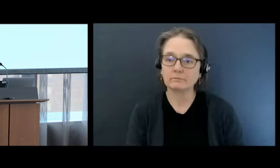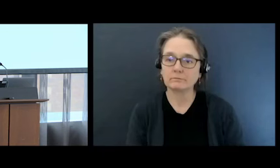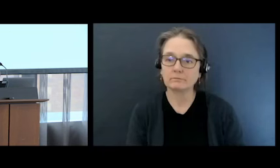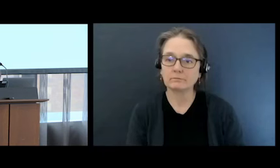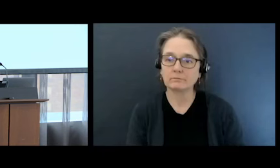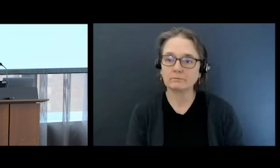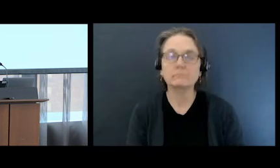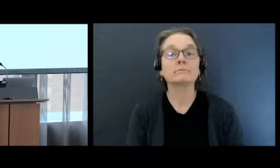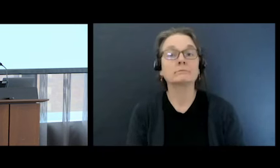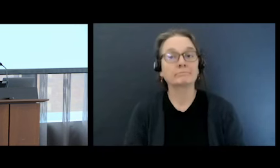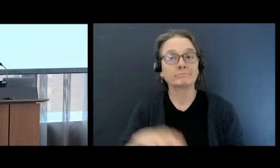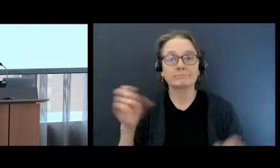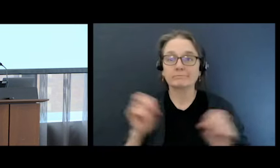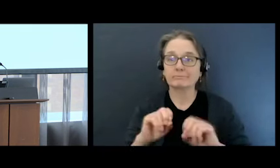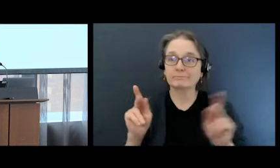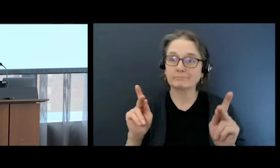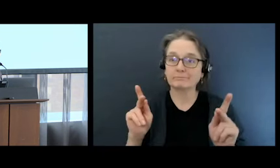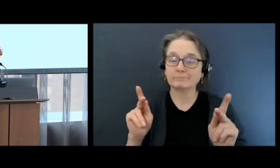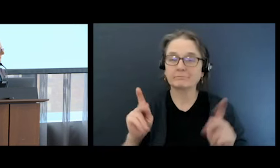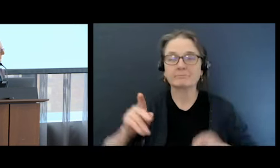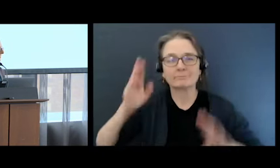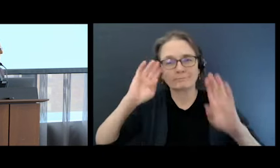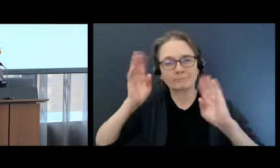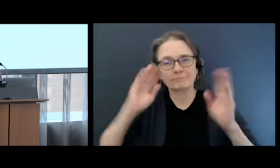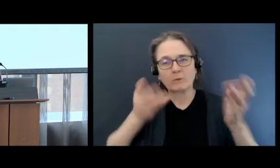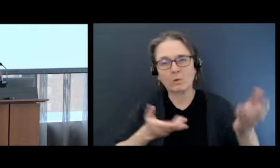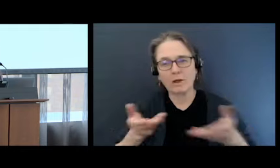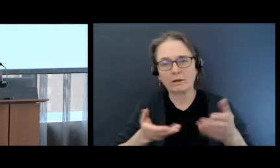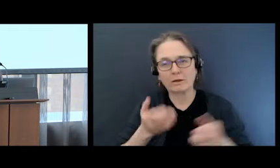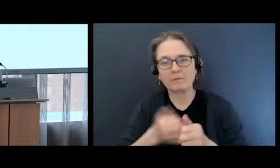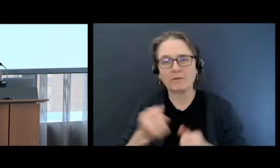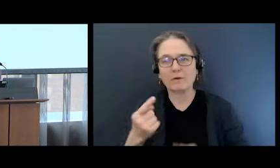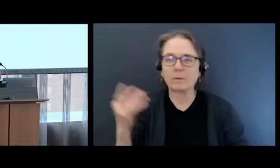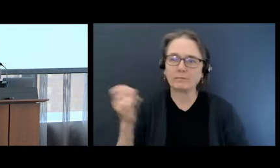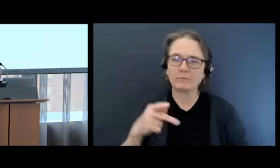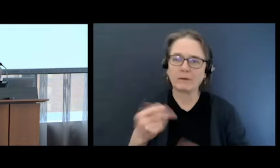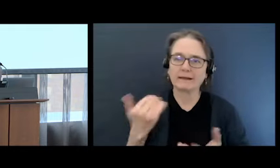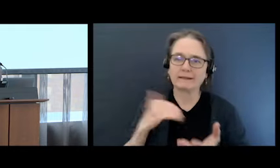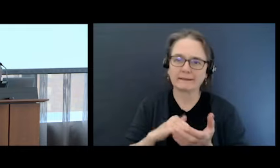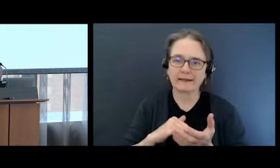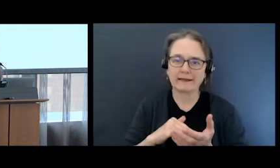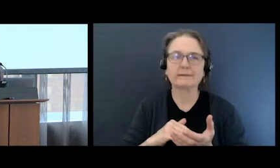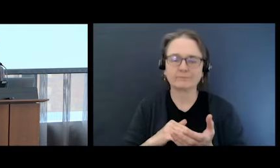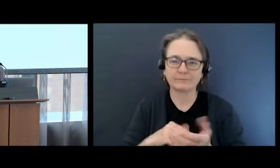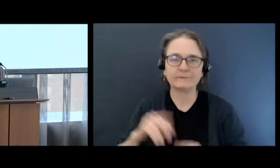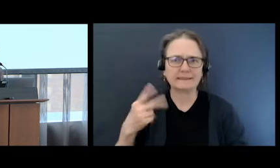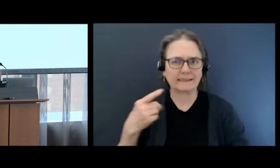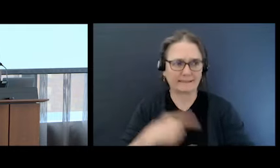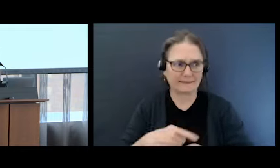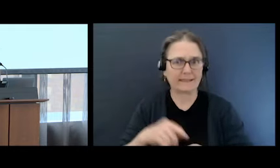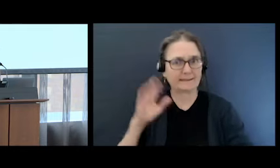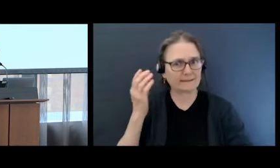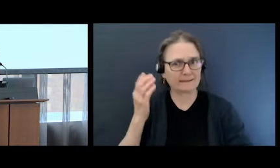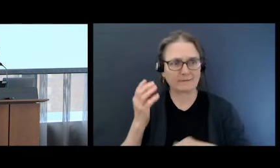All right, welcome everybody back. I'm seeing great returned faces